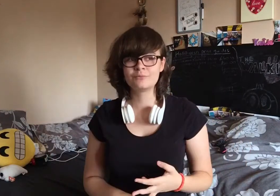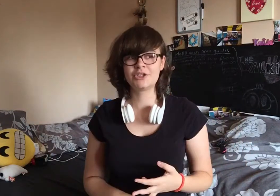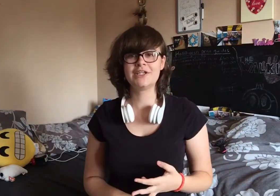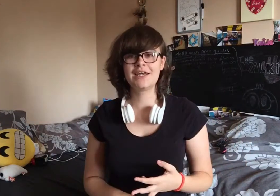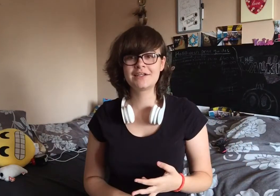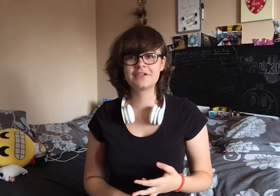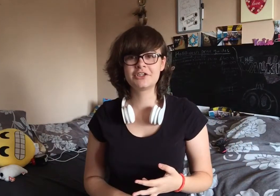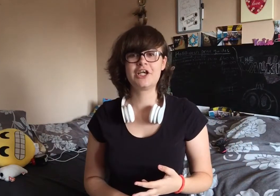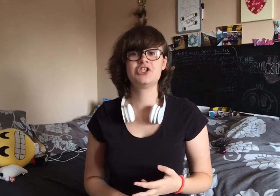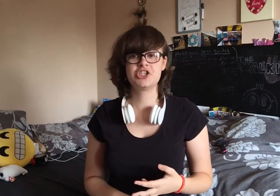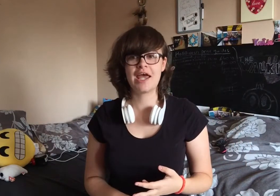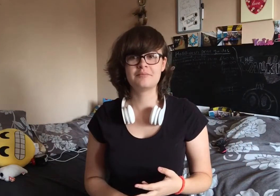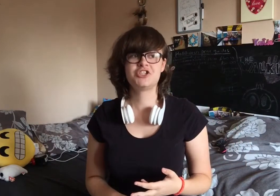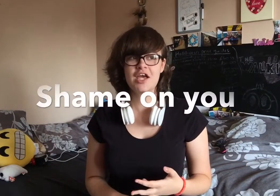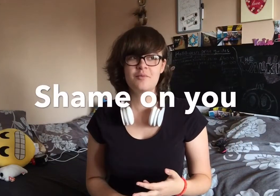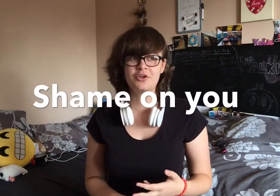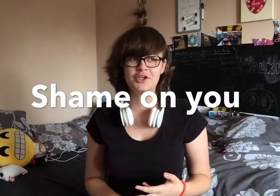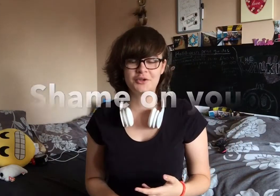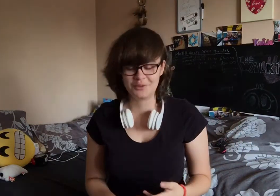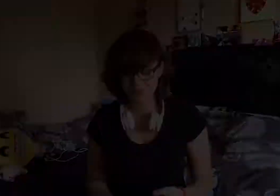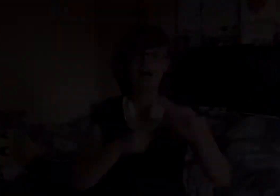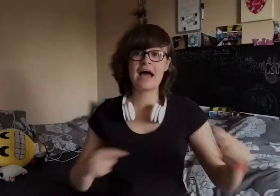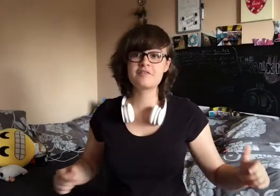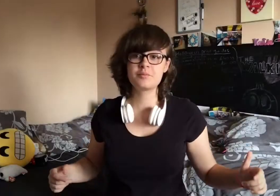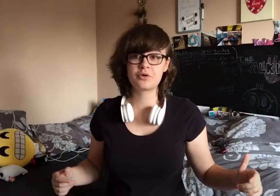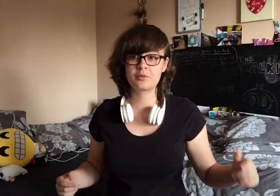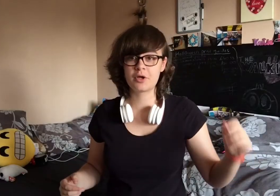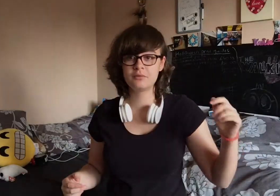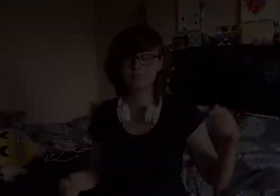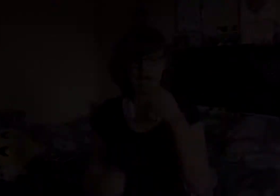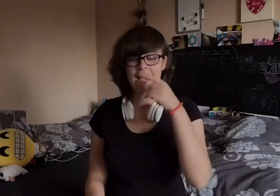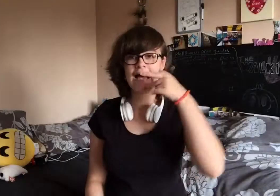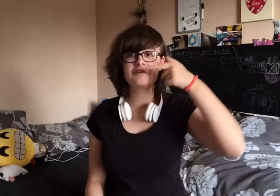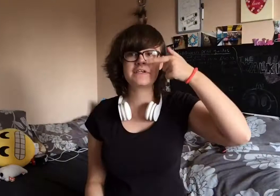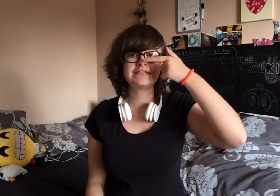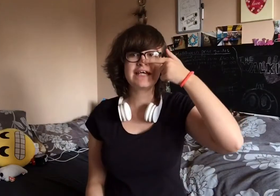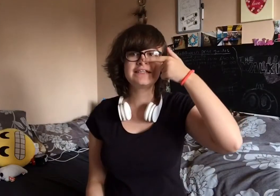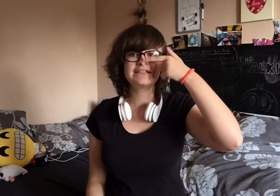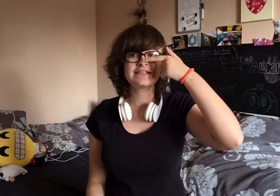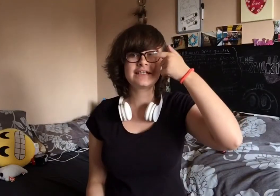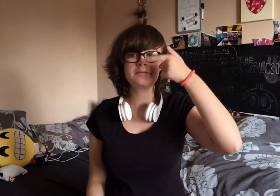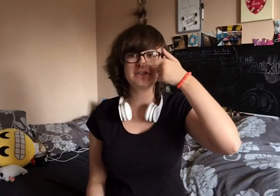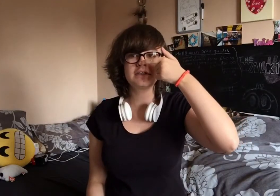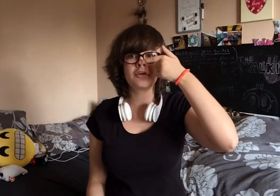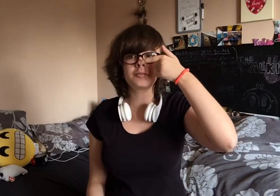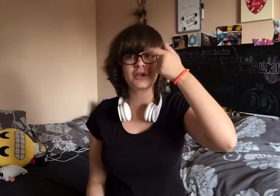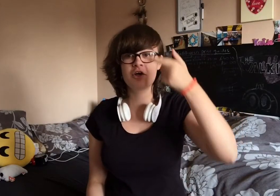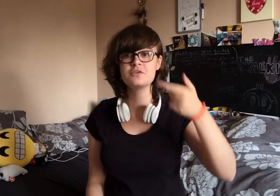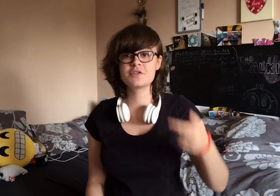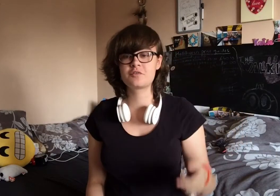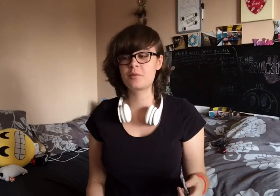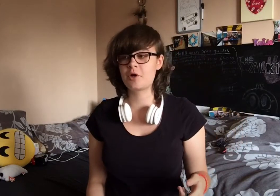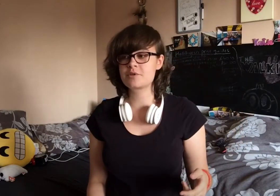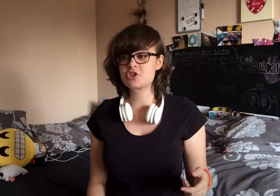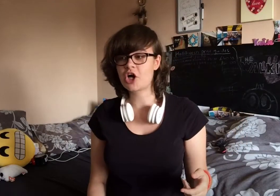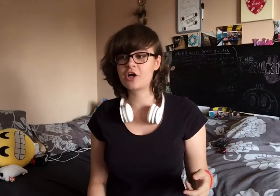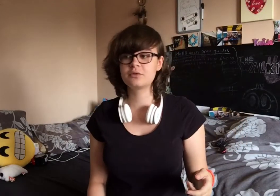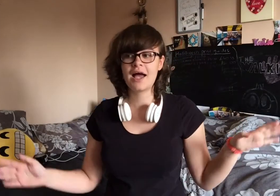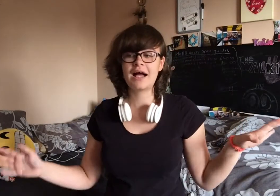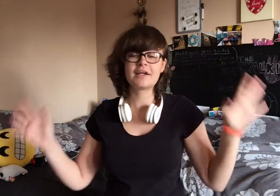which in English is shame. Shame on you. I haven't broken a bone. I have a dent in the middle of my nose from when I was a child, and I